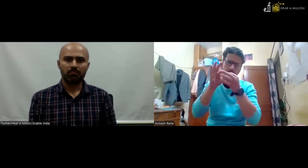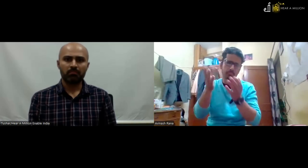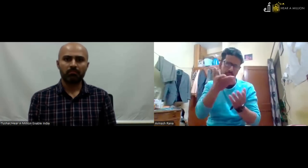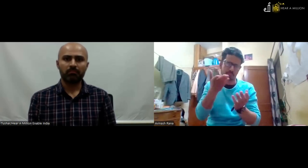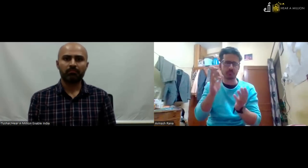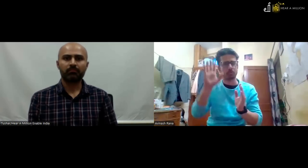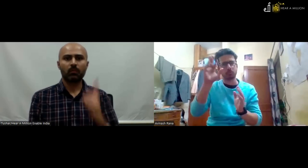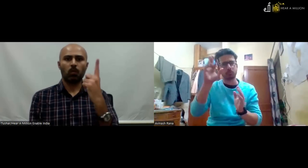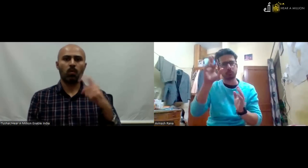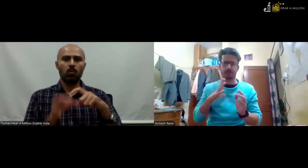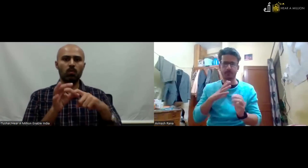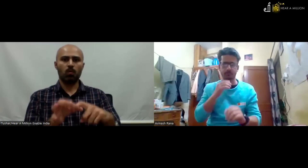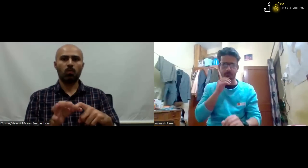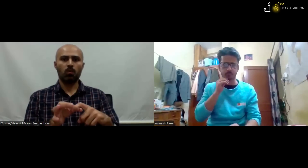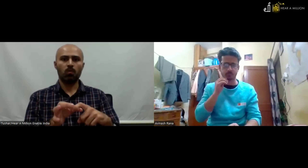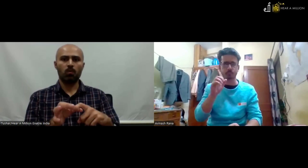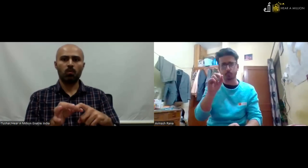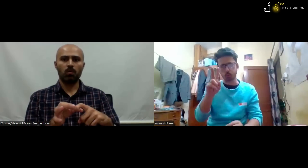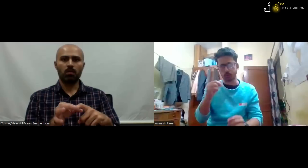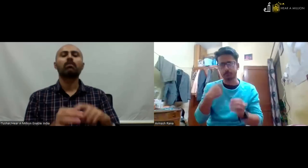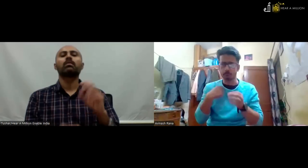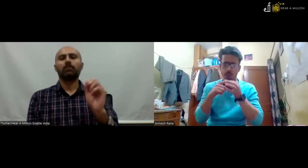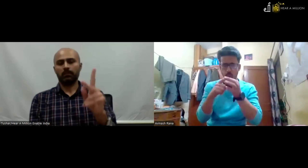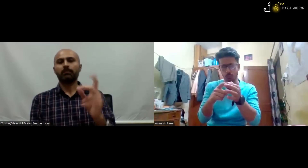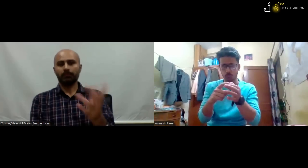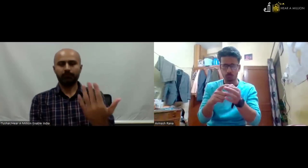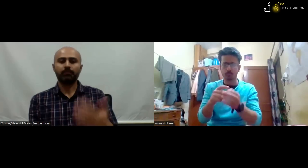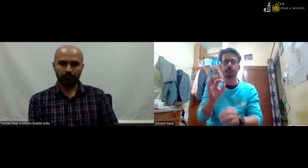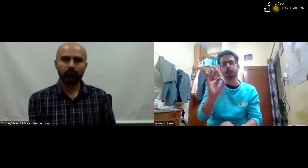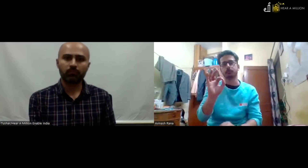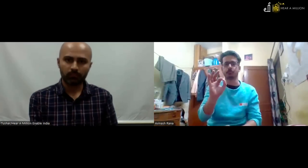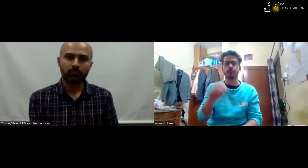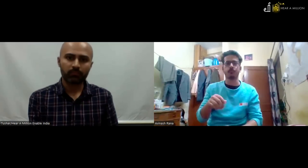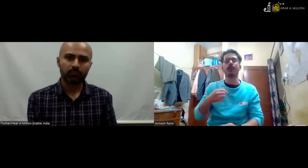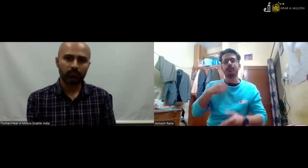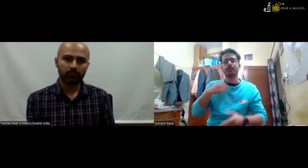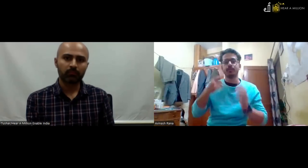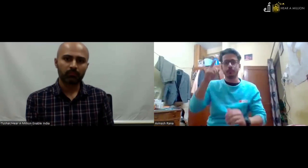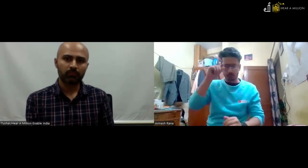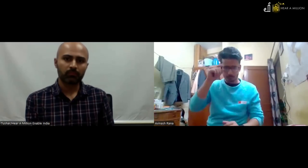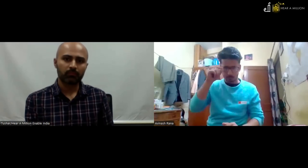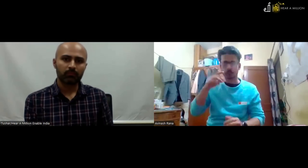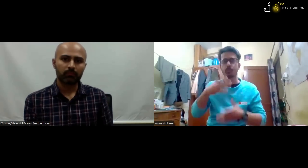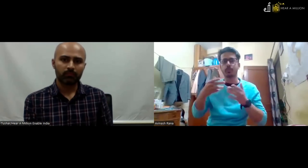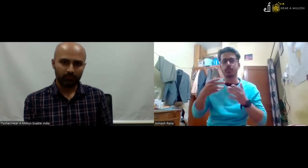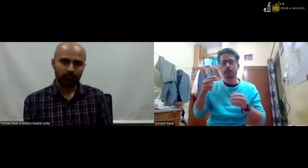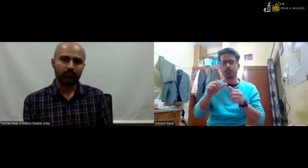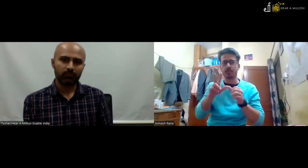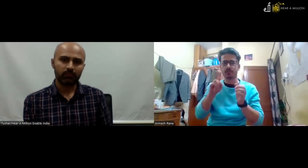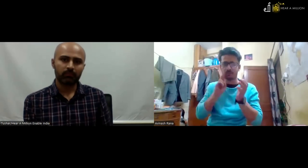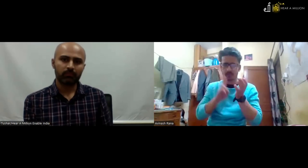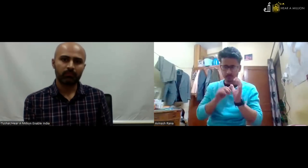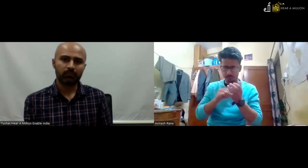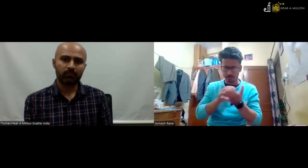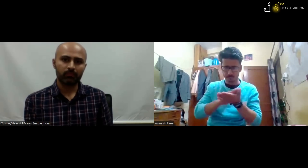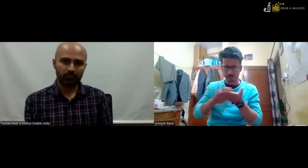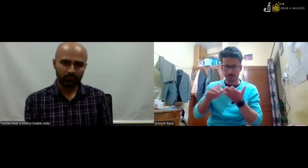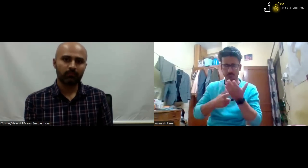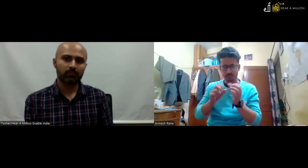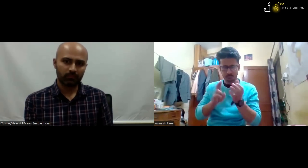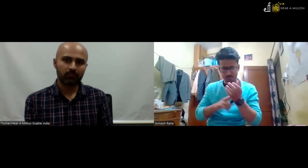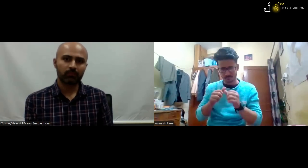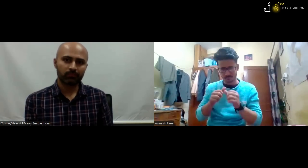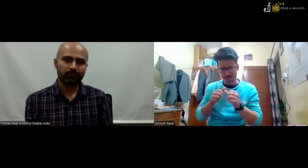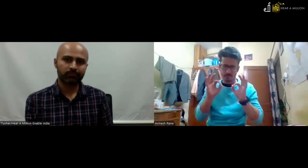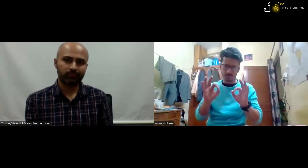Anyone can decide. After looking at my question, whoever would like to answer can answer. So my sign name is